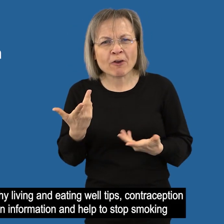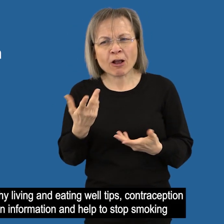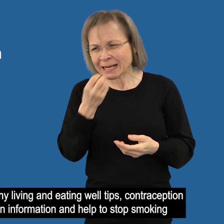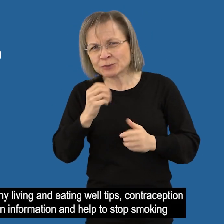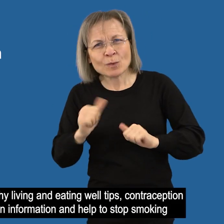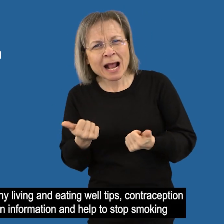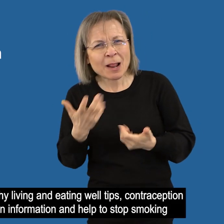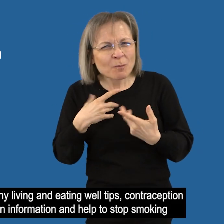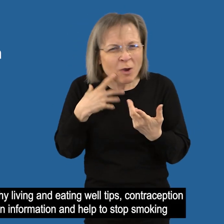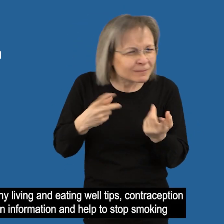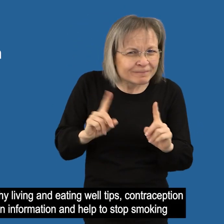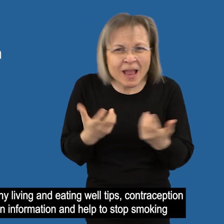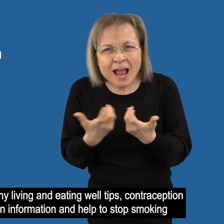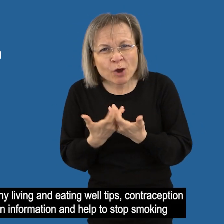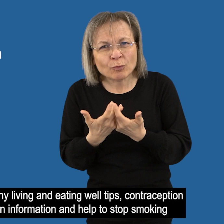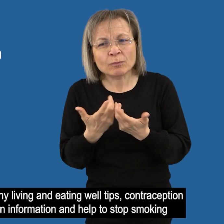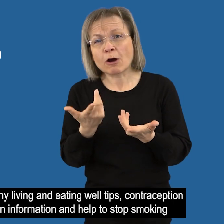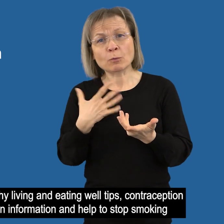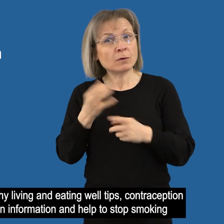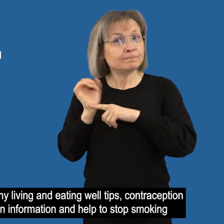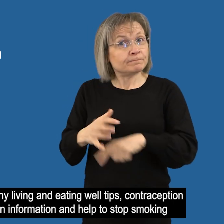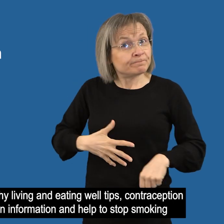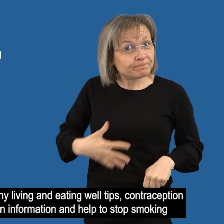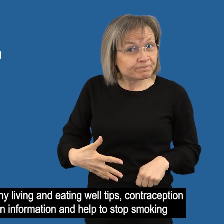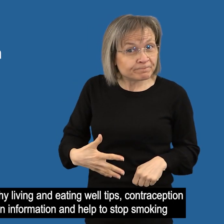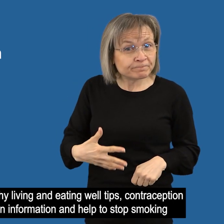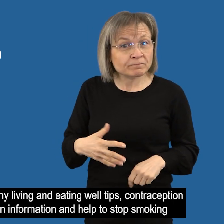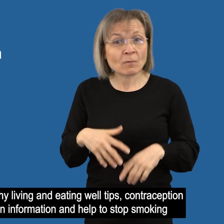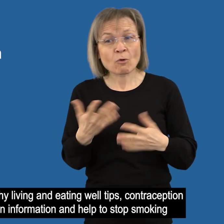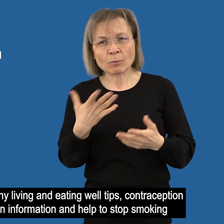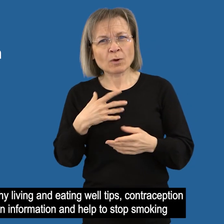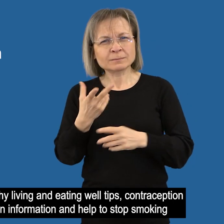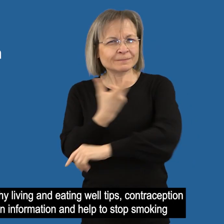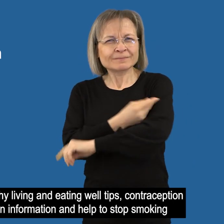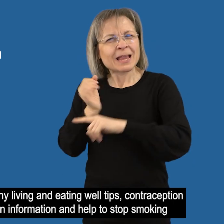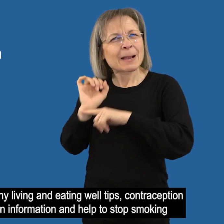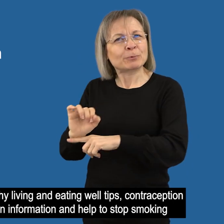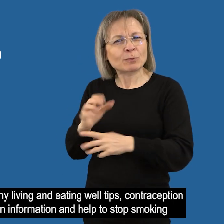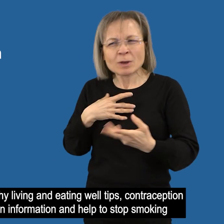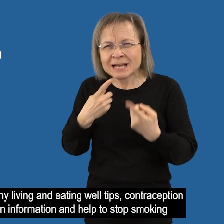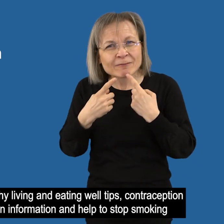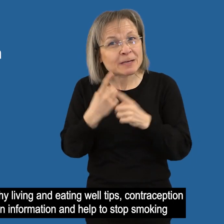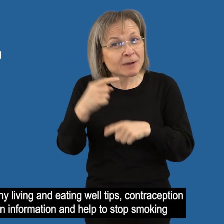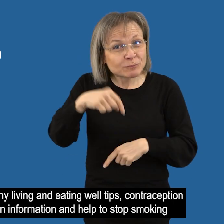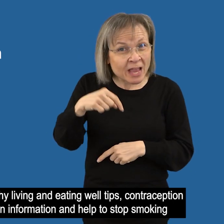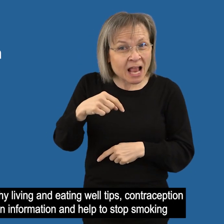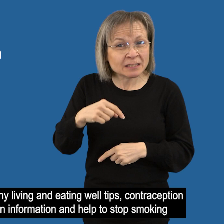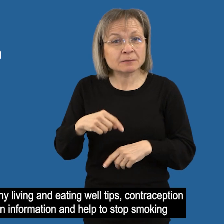looking for living and eating well tips, contraception or immunization information and help to stop smoking.